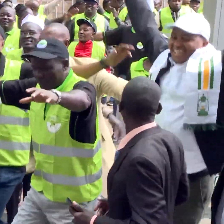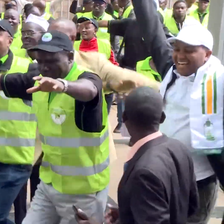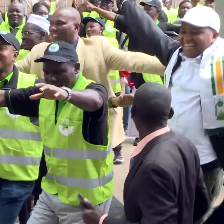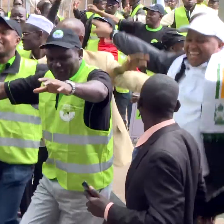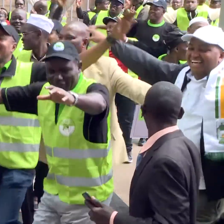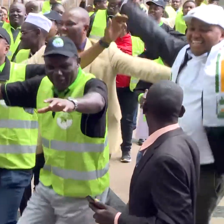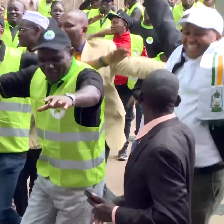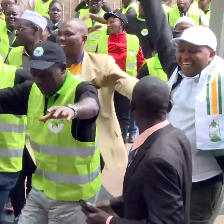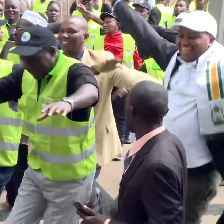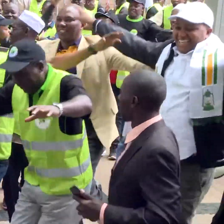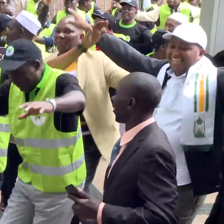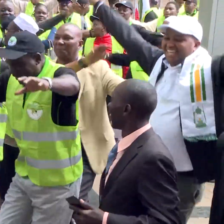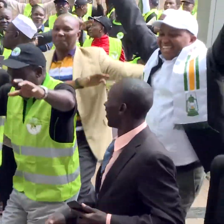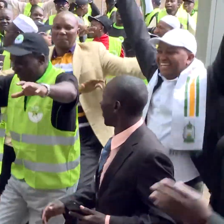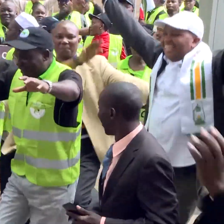Tripod iko wapi?